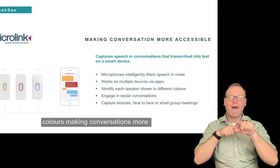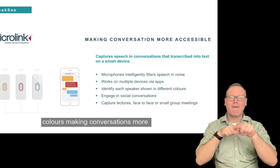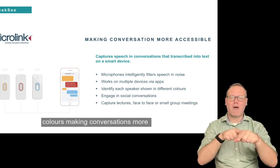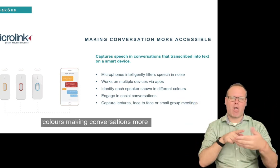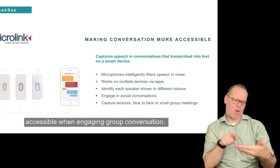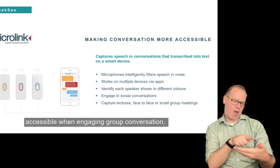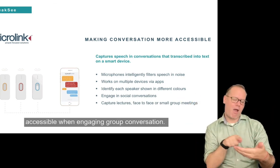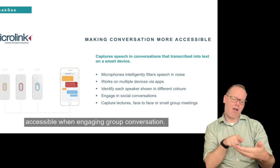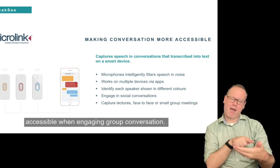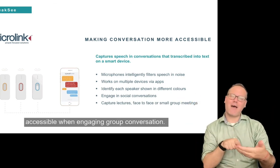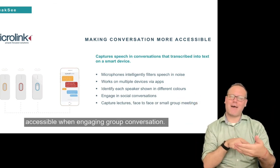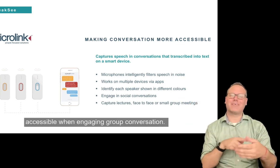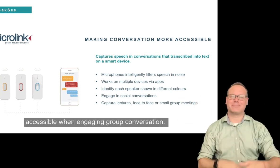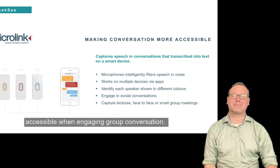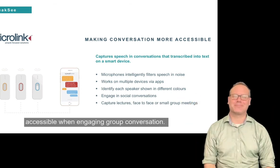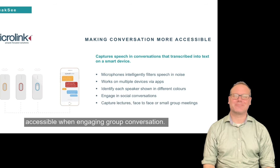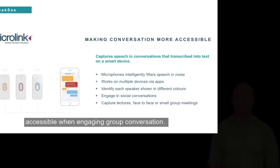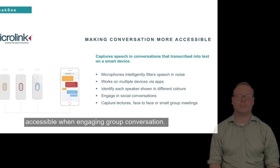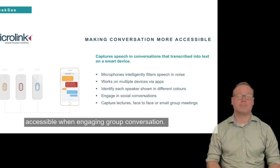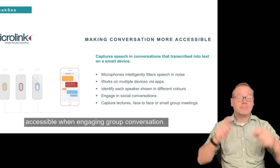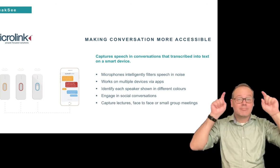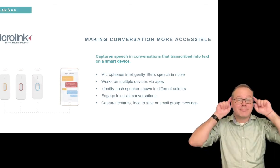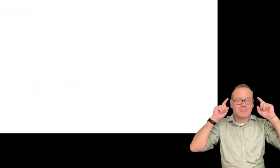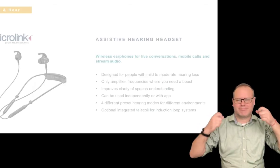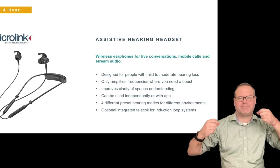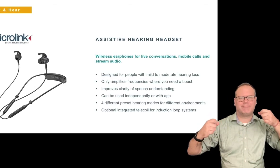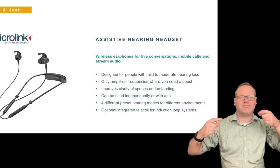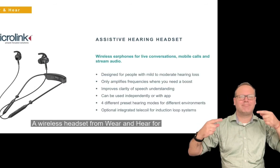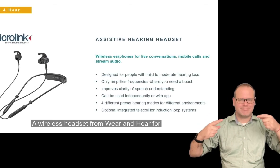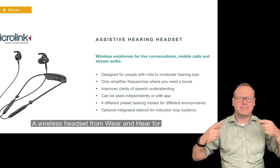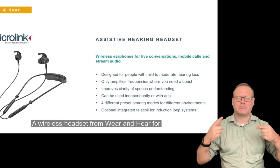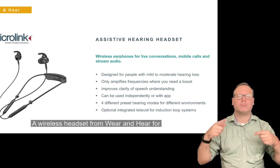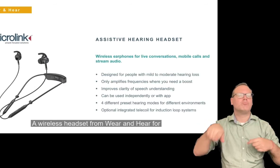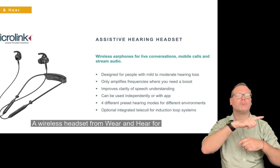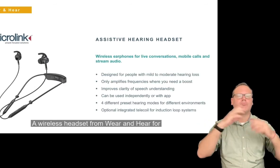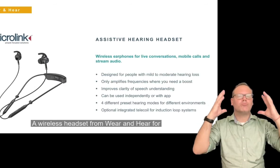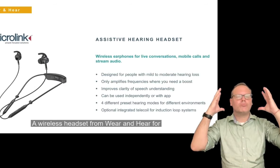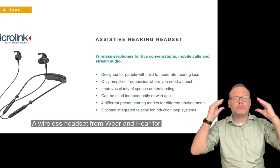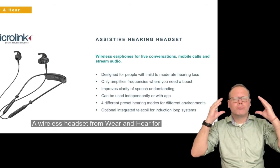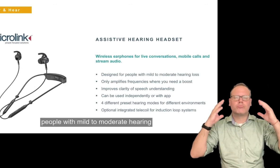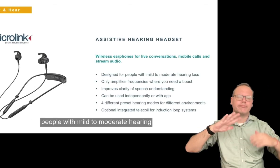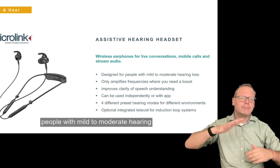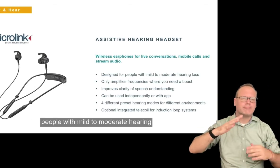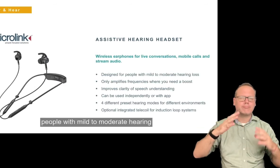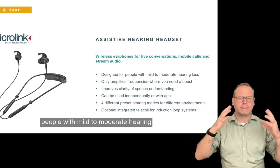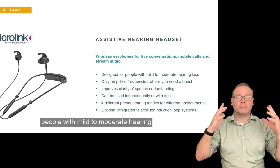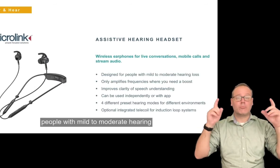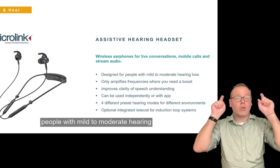more accessible when engaging group conversation. A wireless headset from Wear and Hear for people with mild to moderate hearing